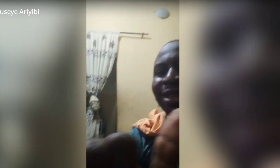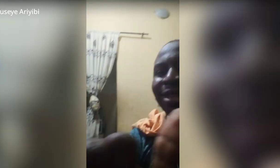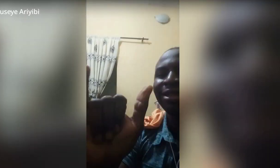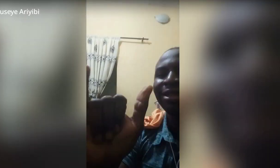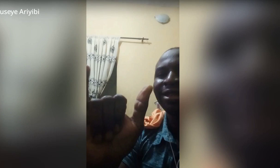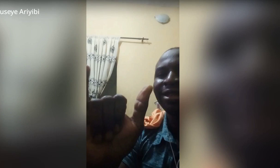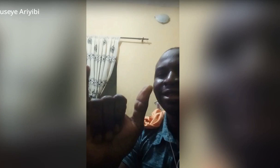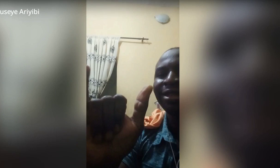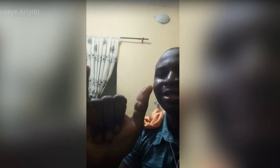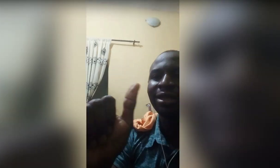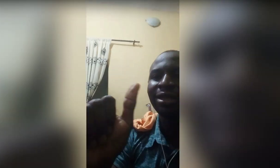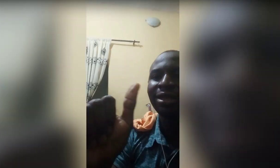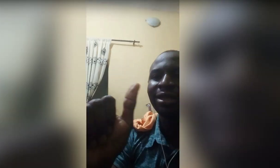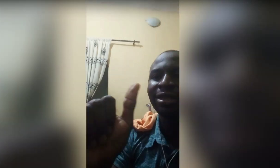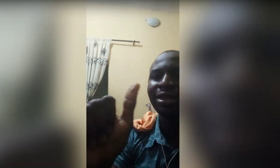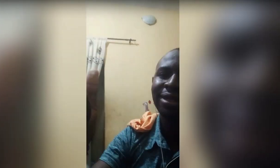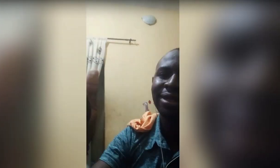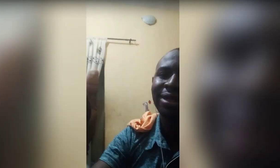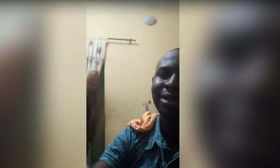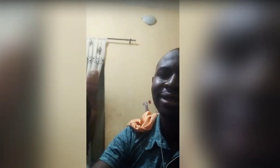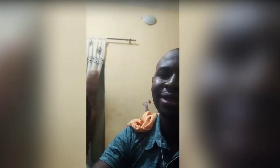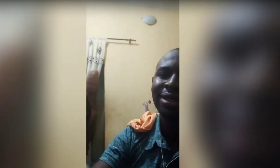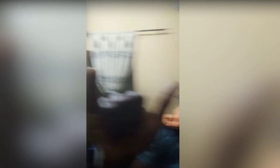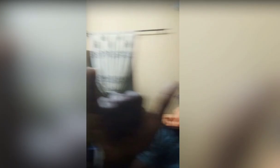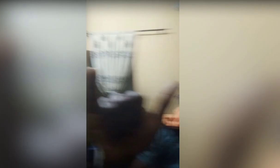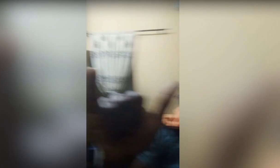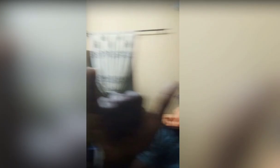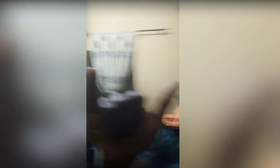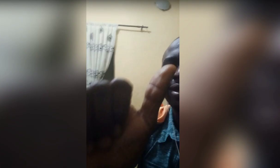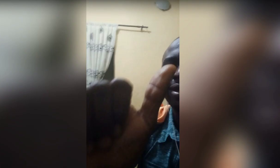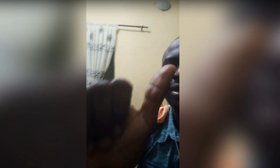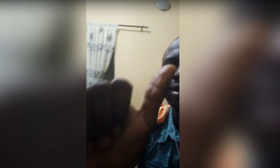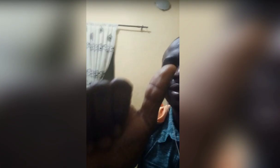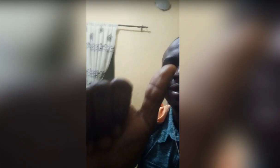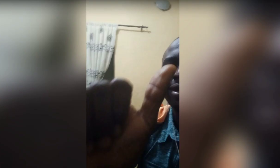Perfect. Perfect. Then where's your letter Z?